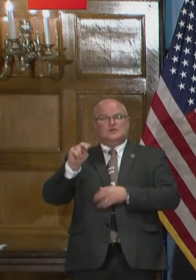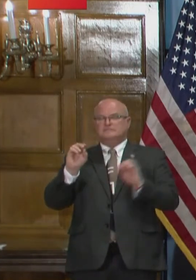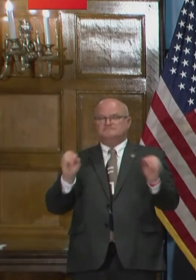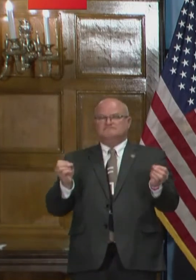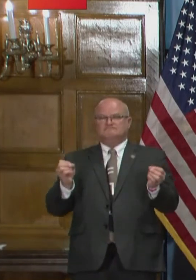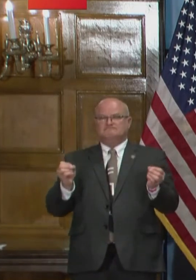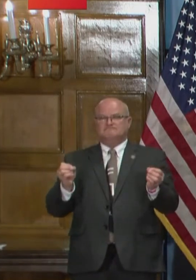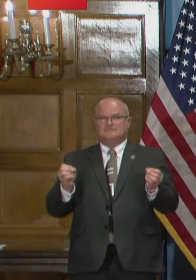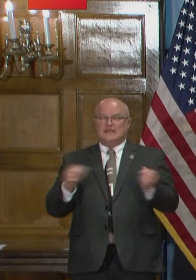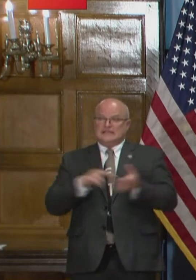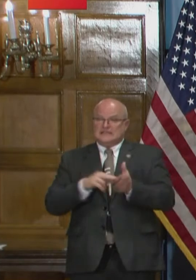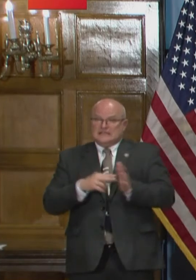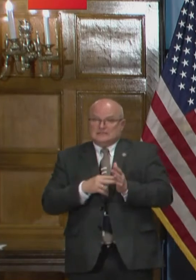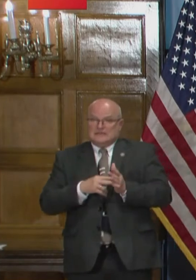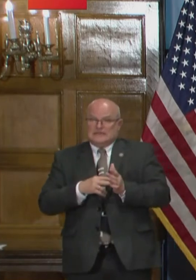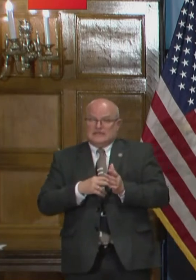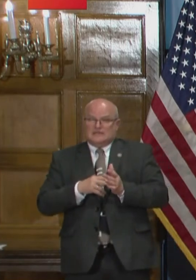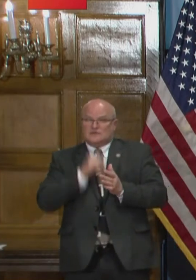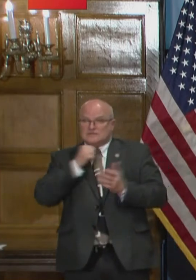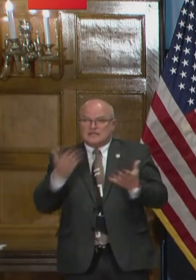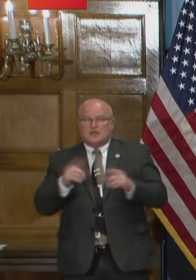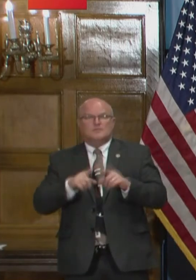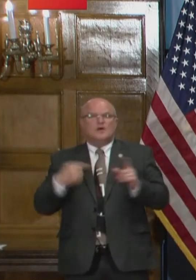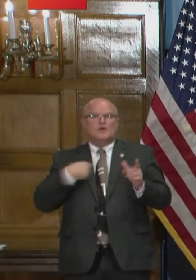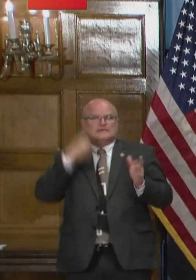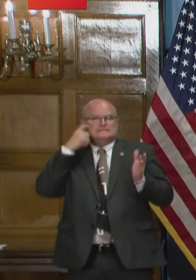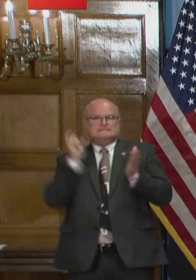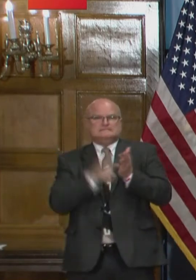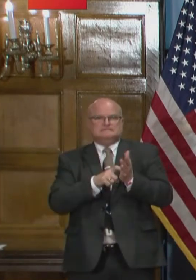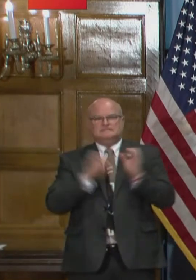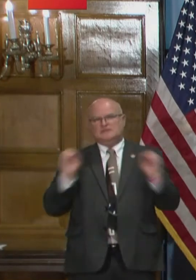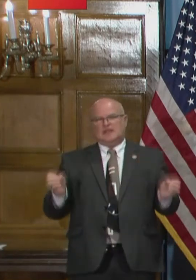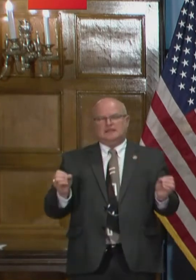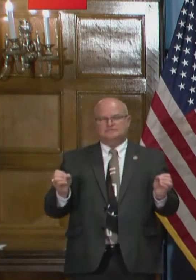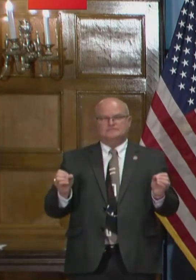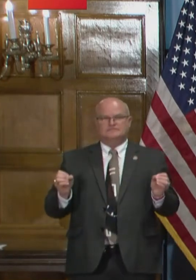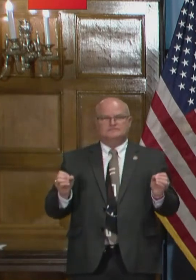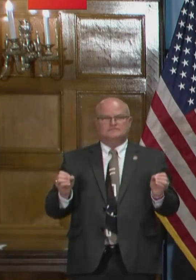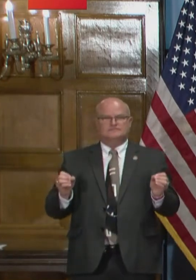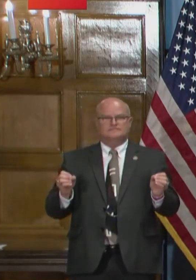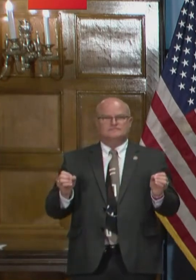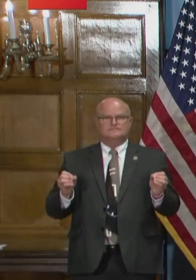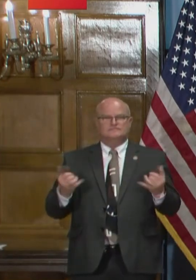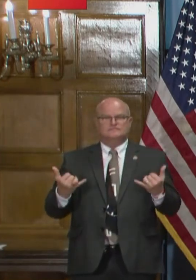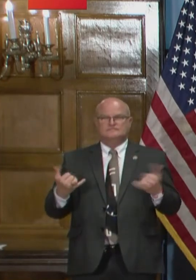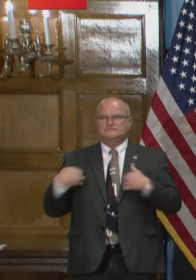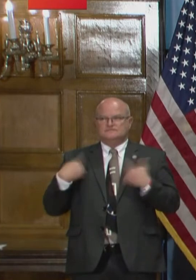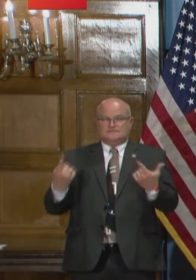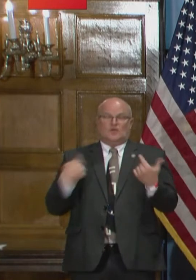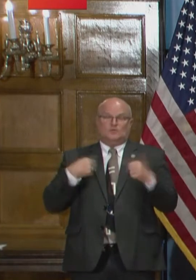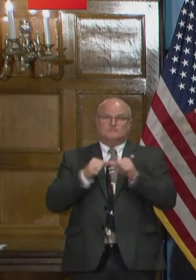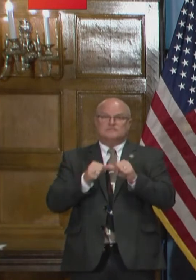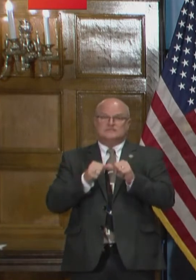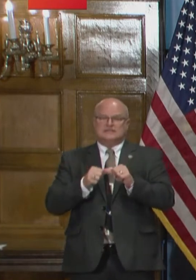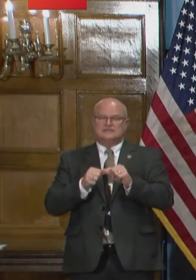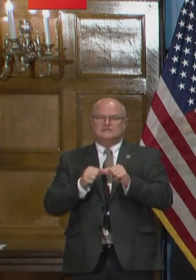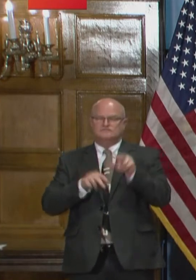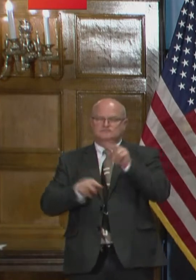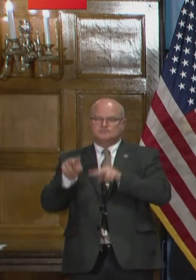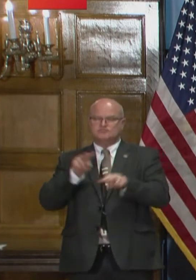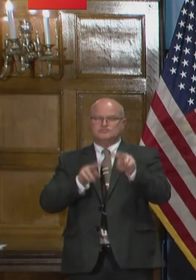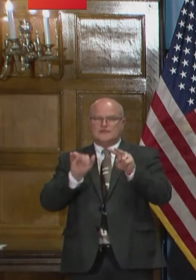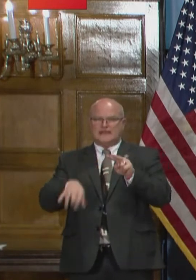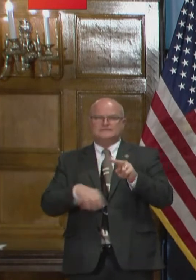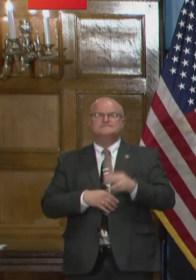mean it's not here, but we have not had any confirmed tested cases at this point. We're continuing to do surveillance on